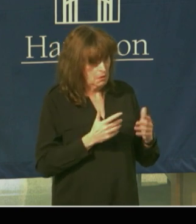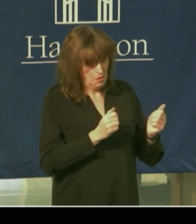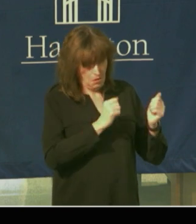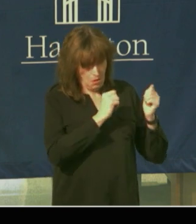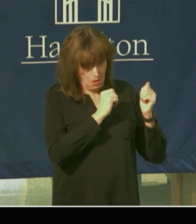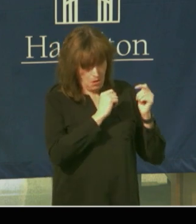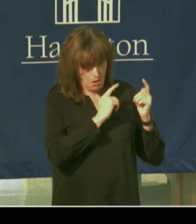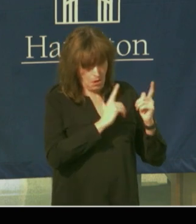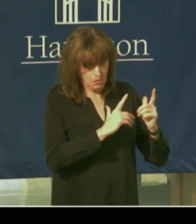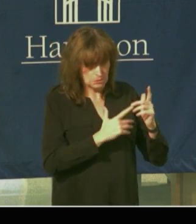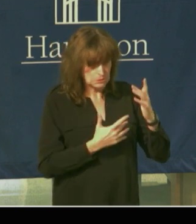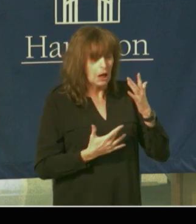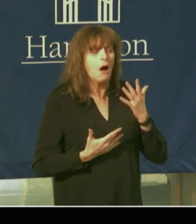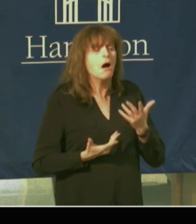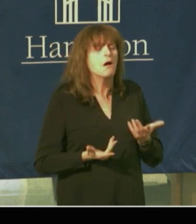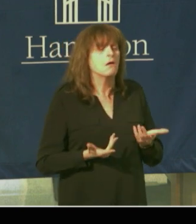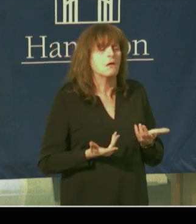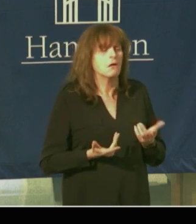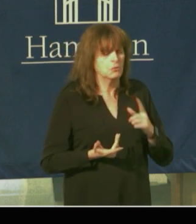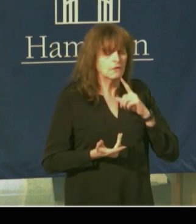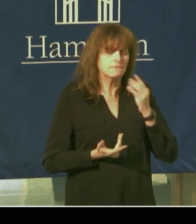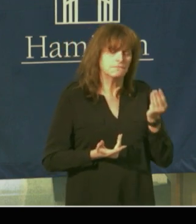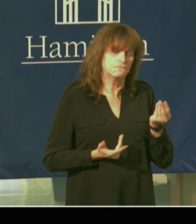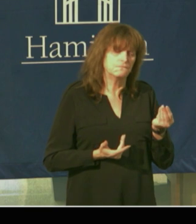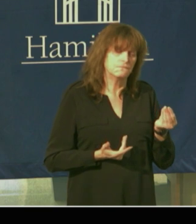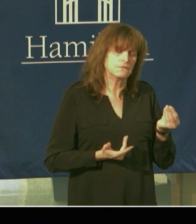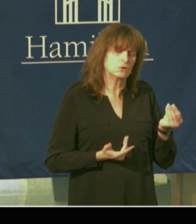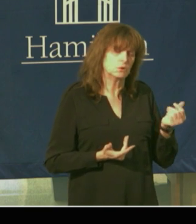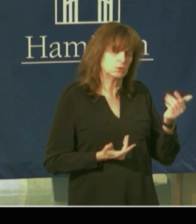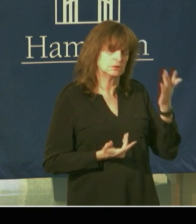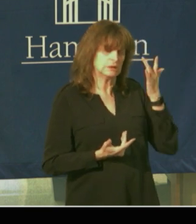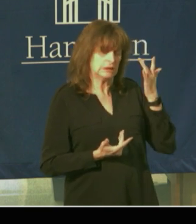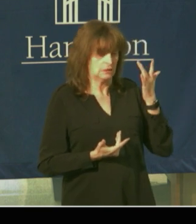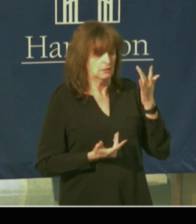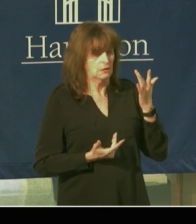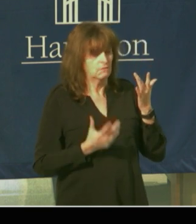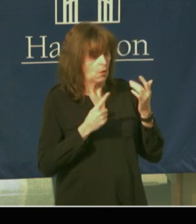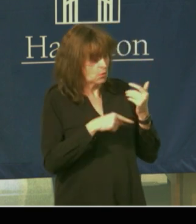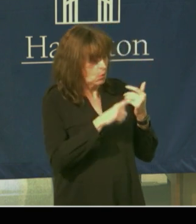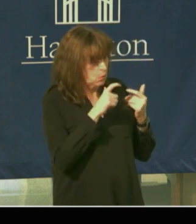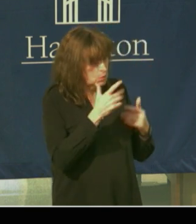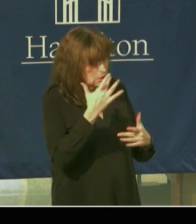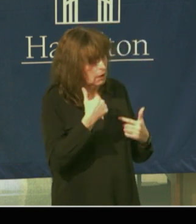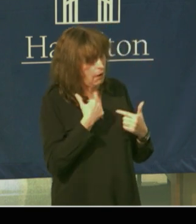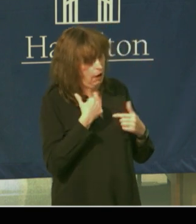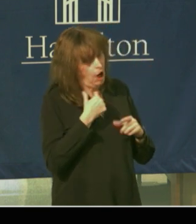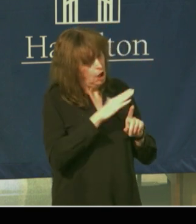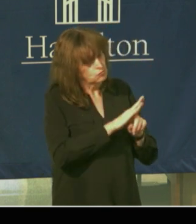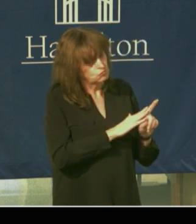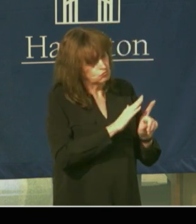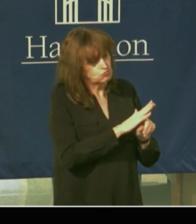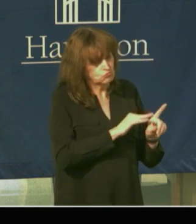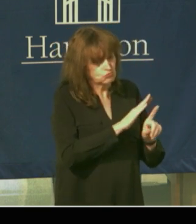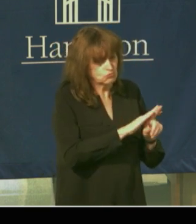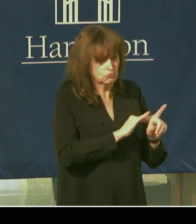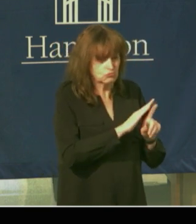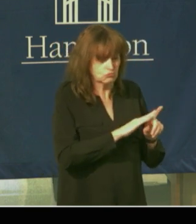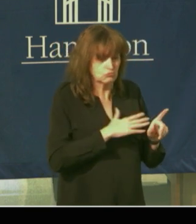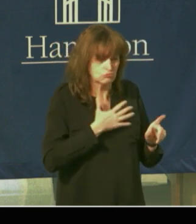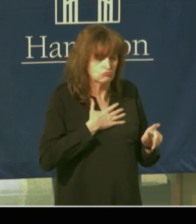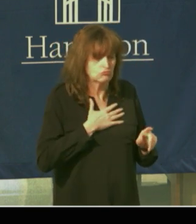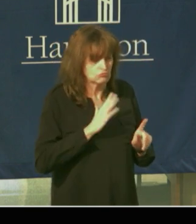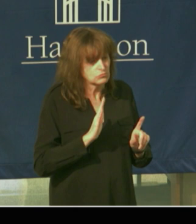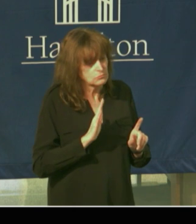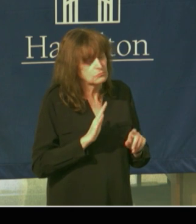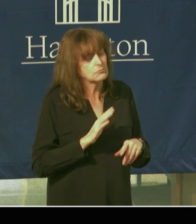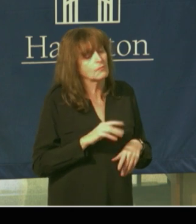a minority of folks. Now for them, it's a hardship. For the healthcare system, it's a hardship because many of them will be quite ill. They